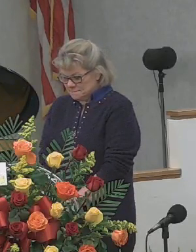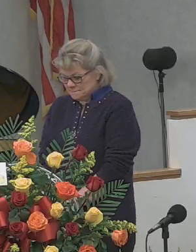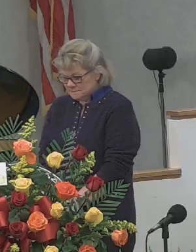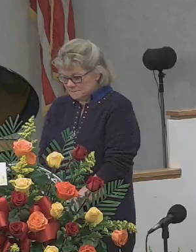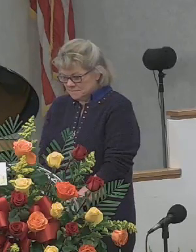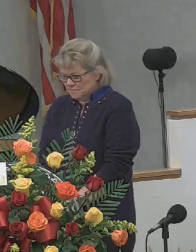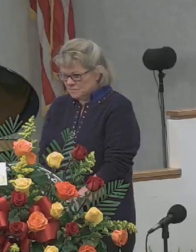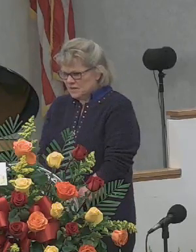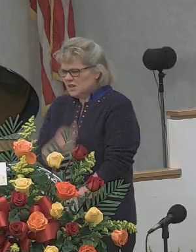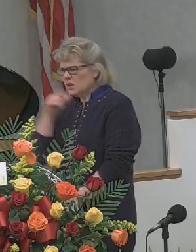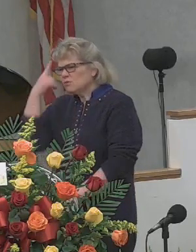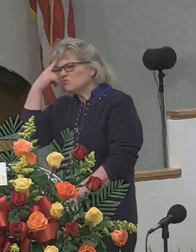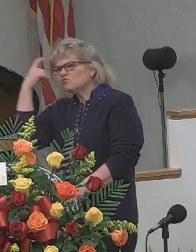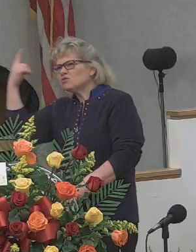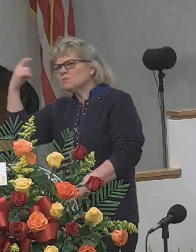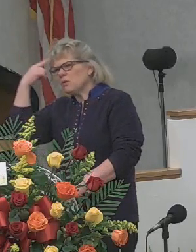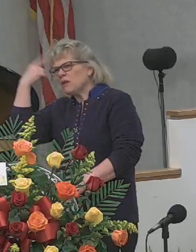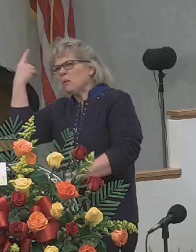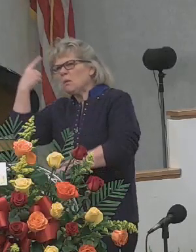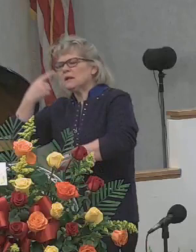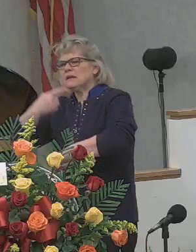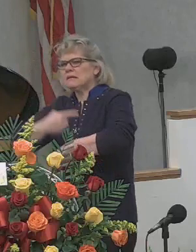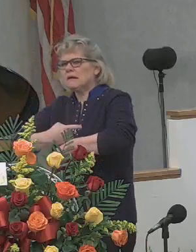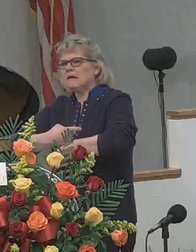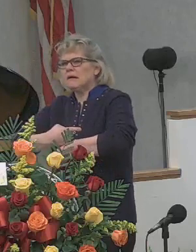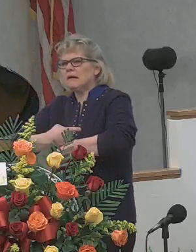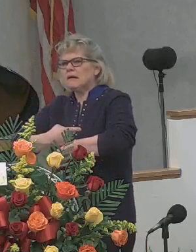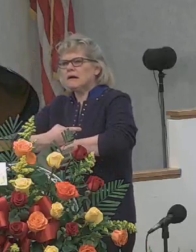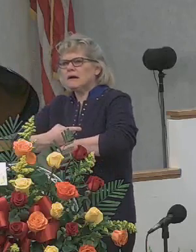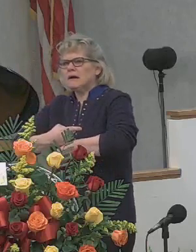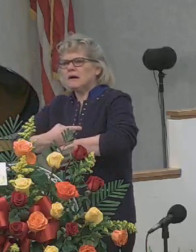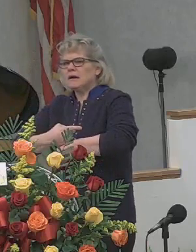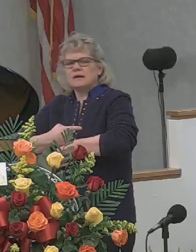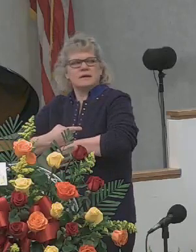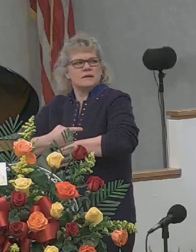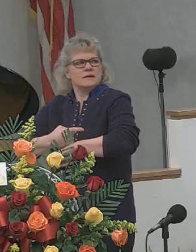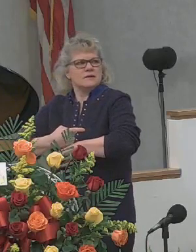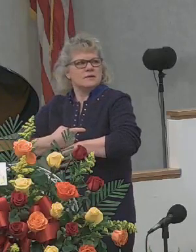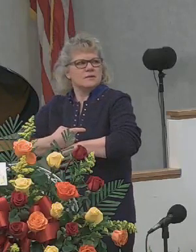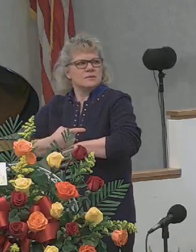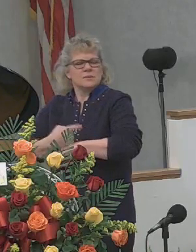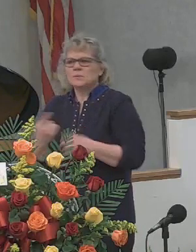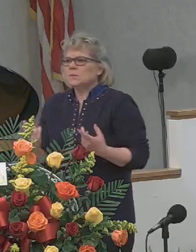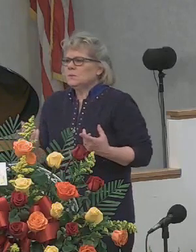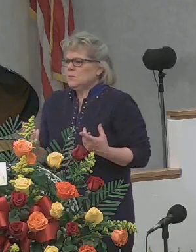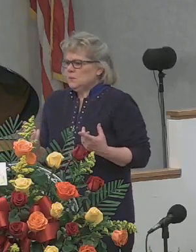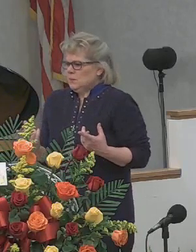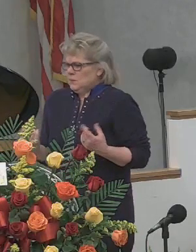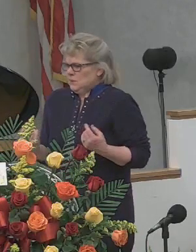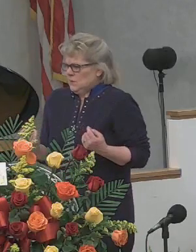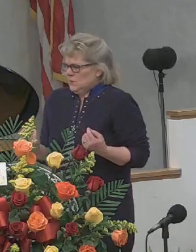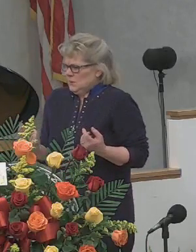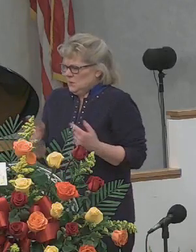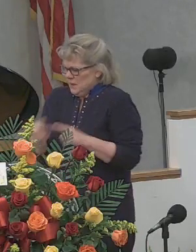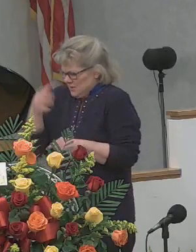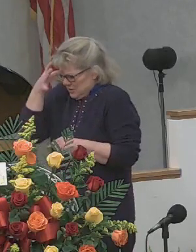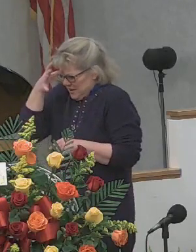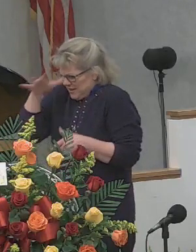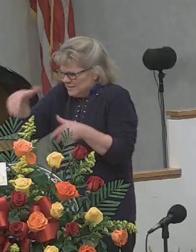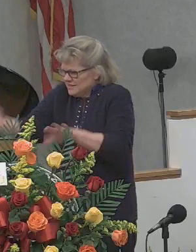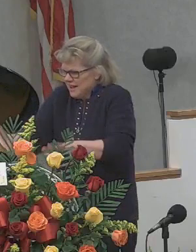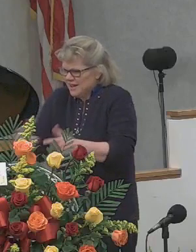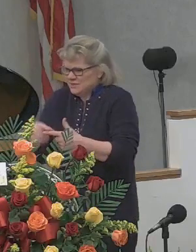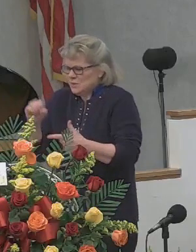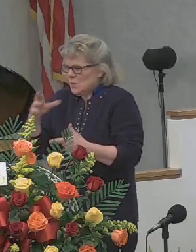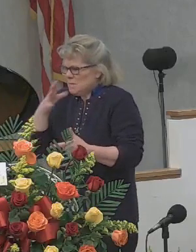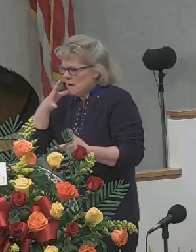you don't dream, but you think about that day. You know, what are you going to do when your dad passes away, or your mom?